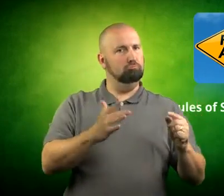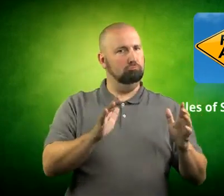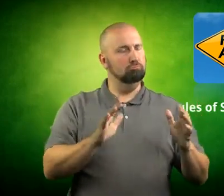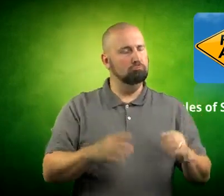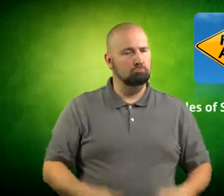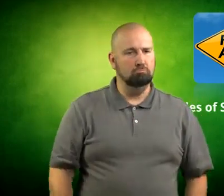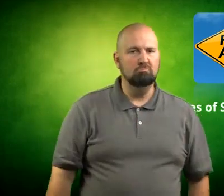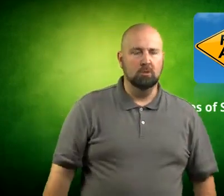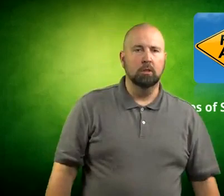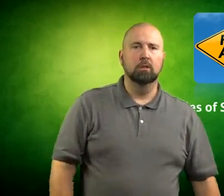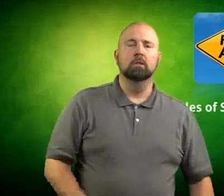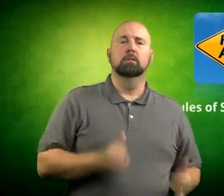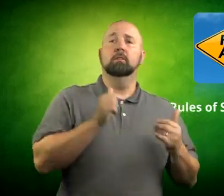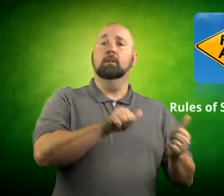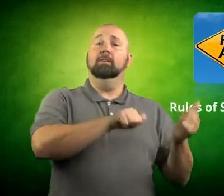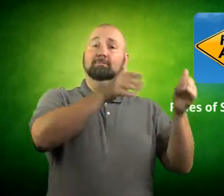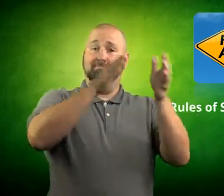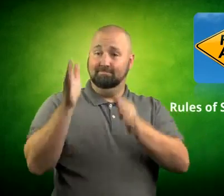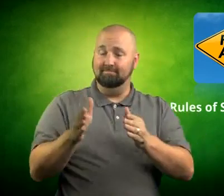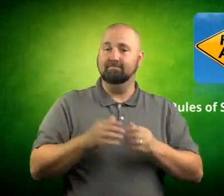Nothing rude about that.